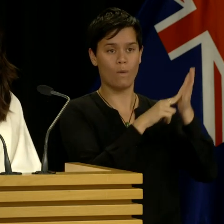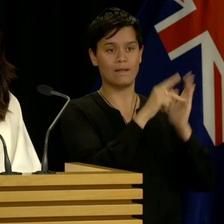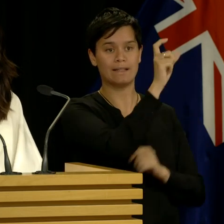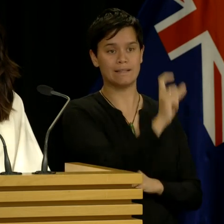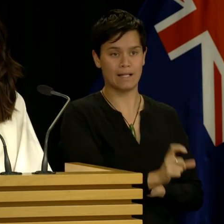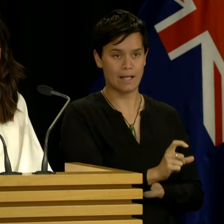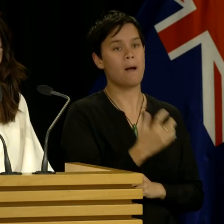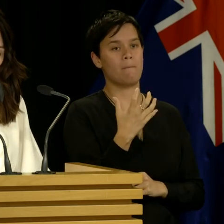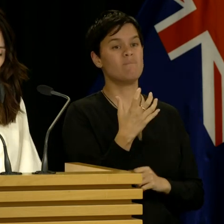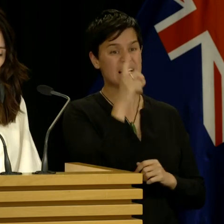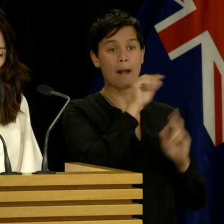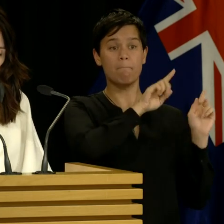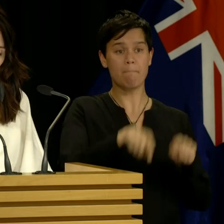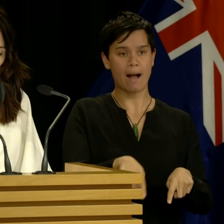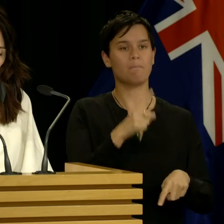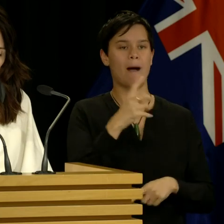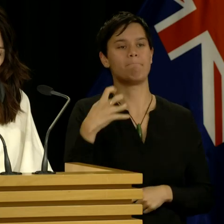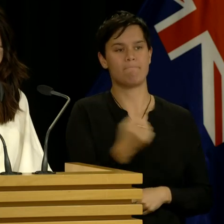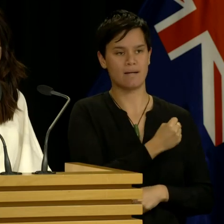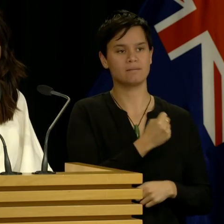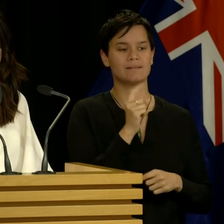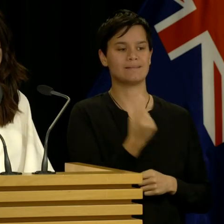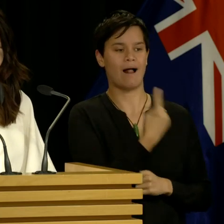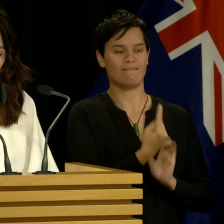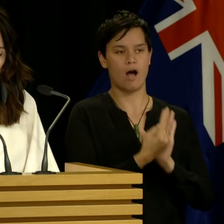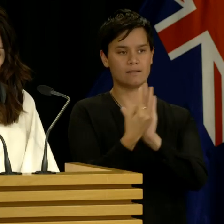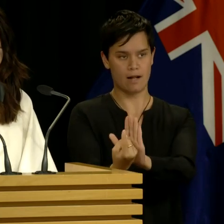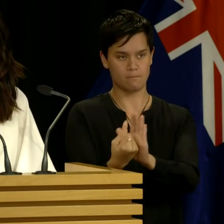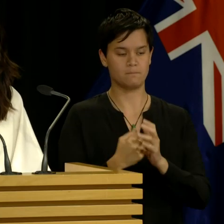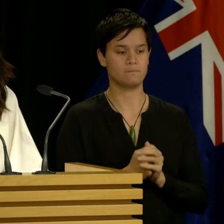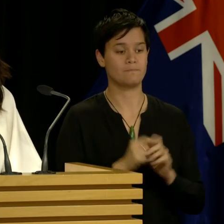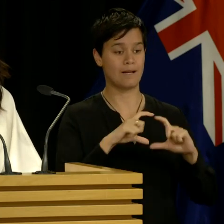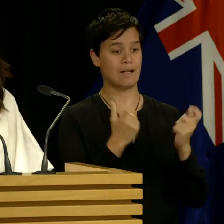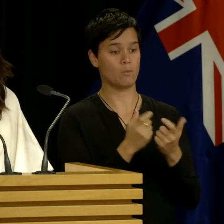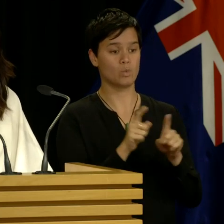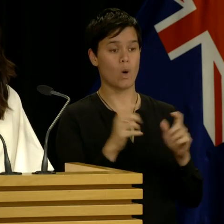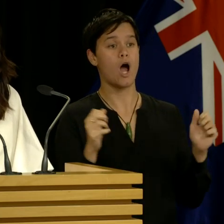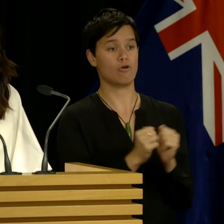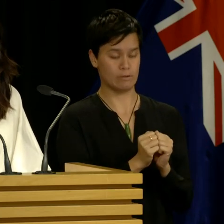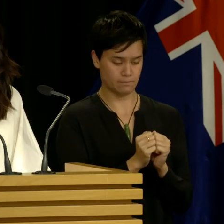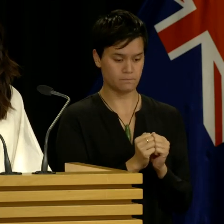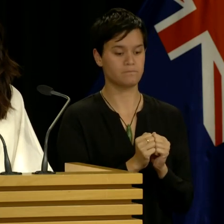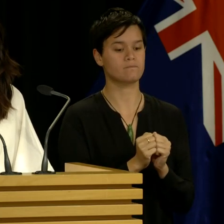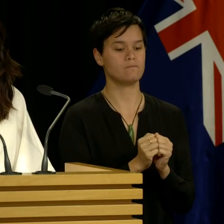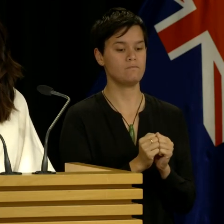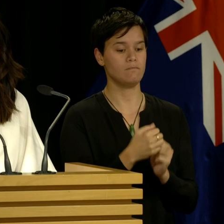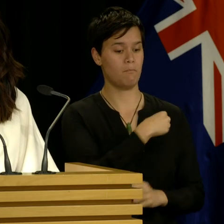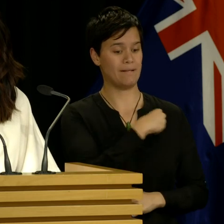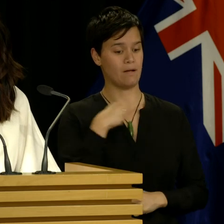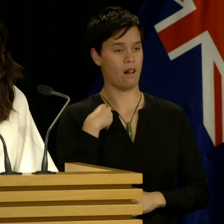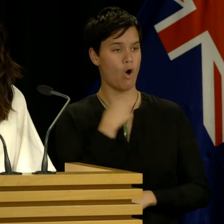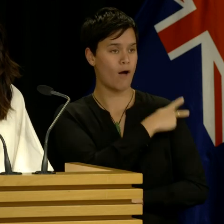self-isolate. Cabinet also agreed to quarantine measures that mean the medical officers of health will